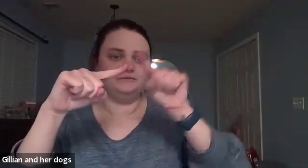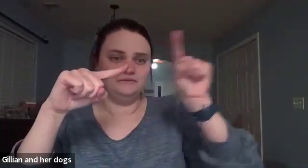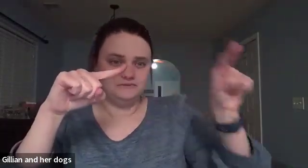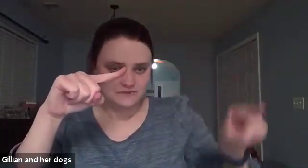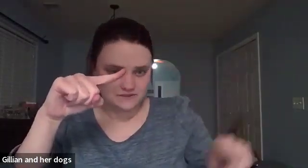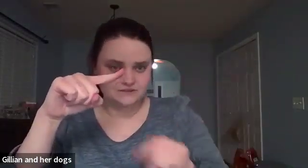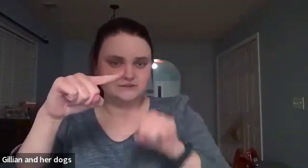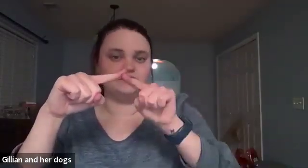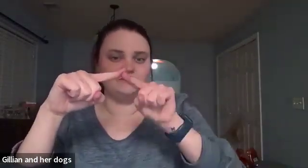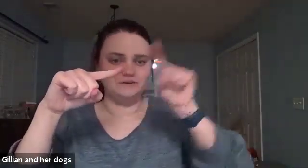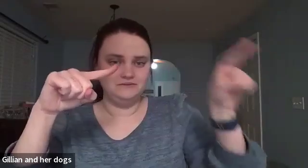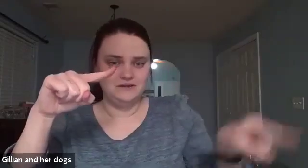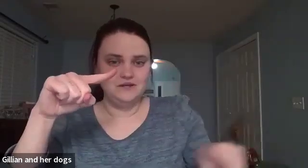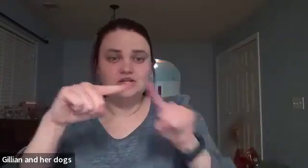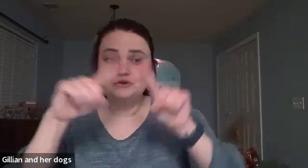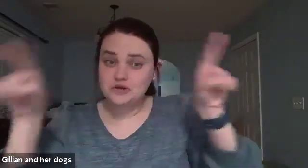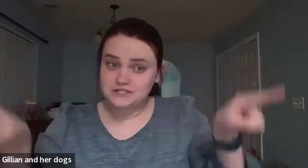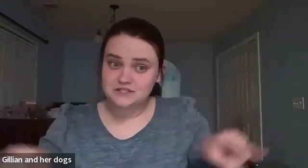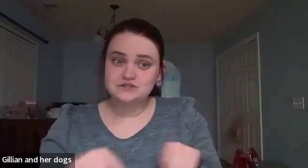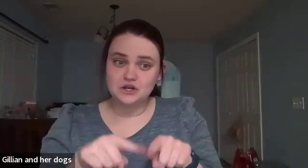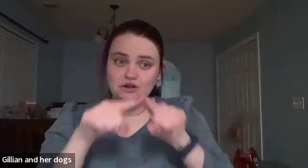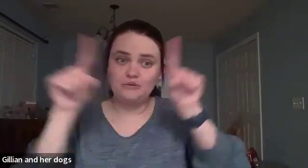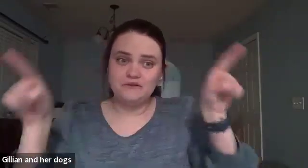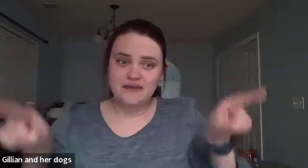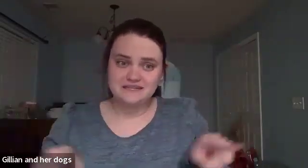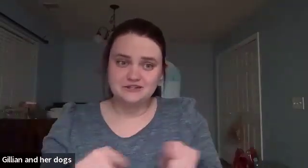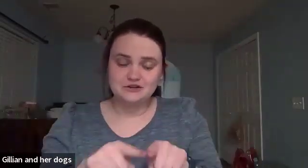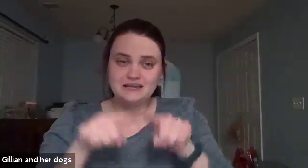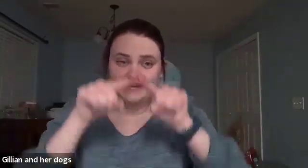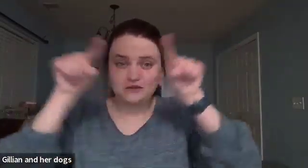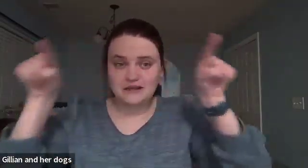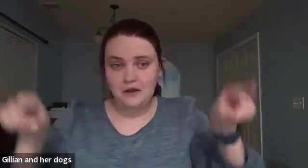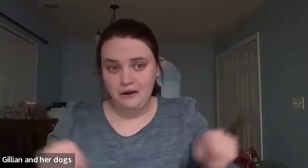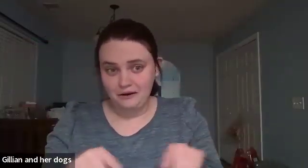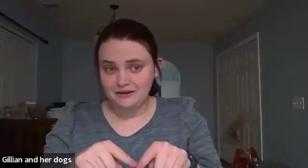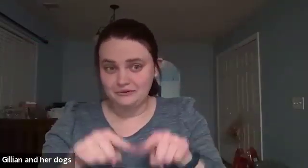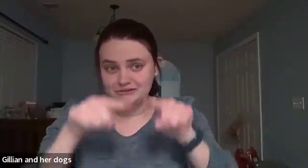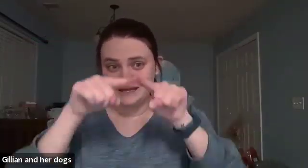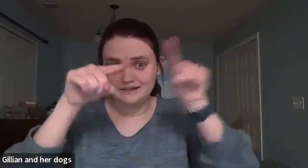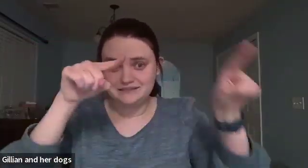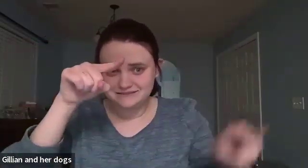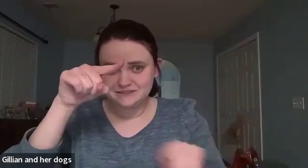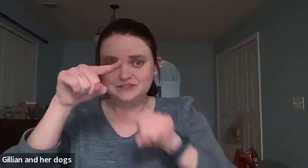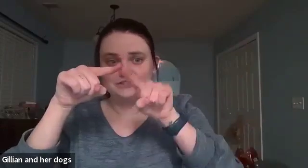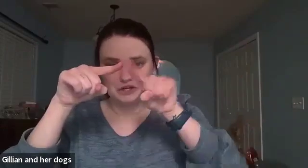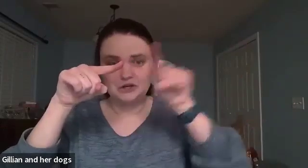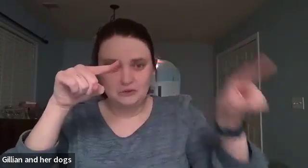circle, circle. You could do circle, but that does look like, it can look like a heart, I will say.